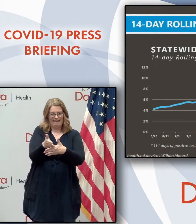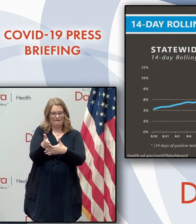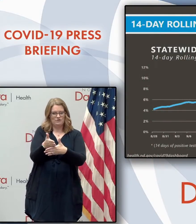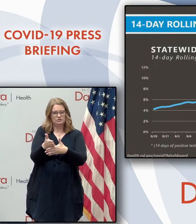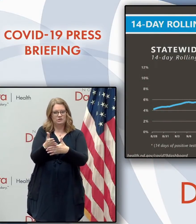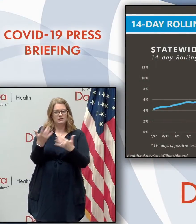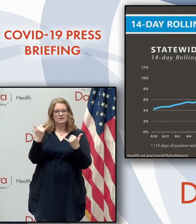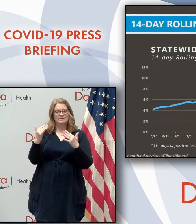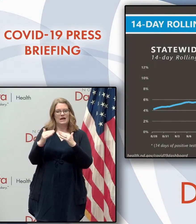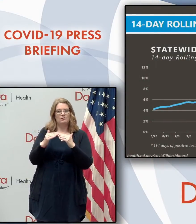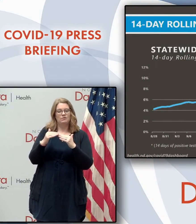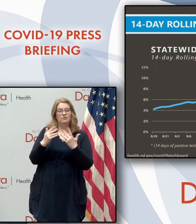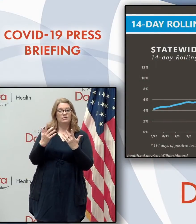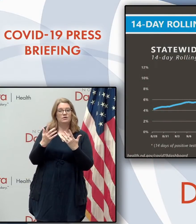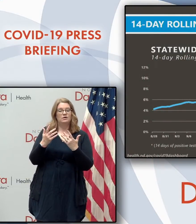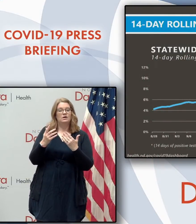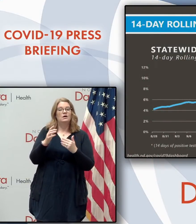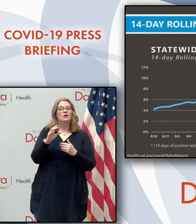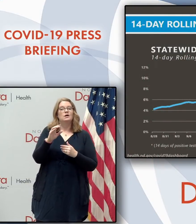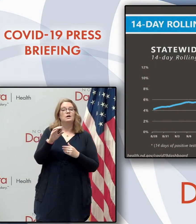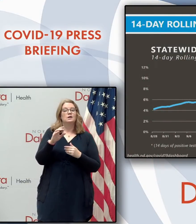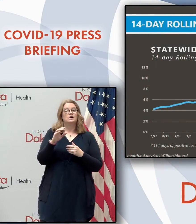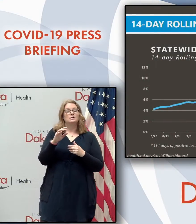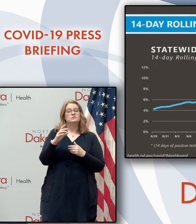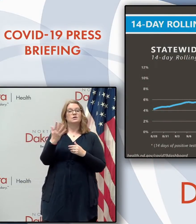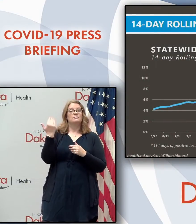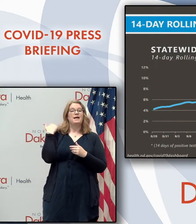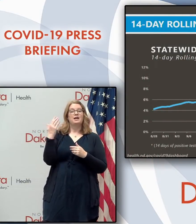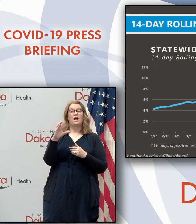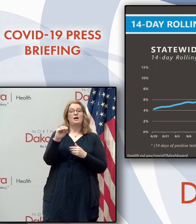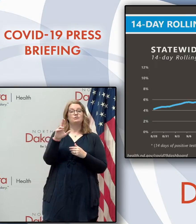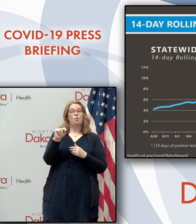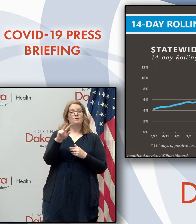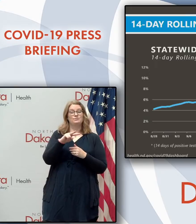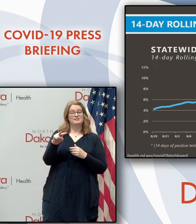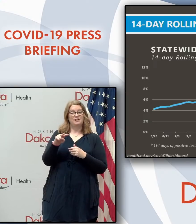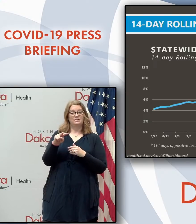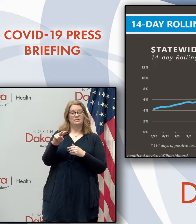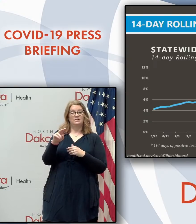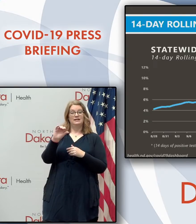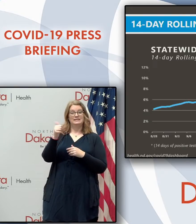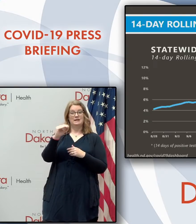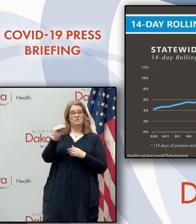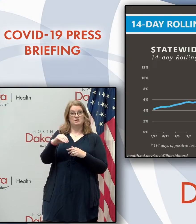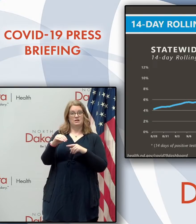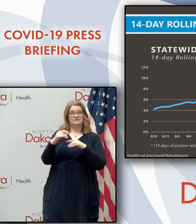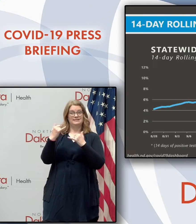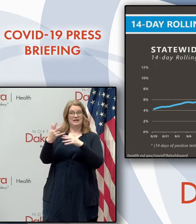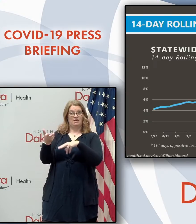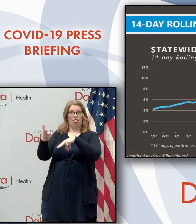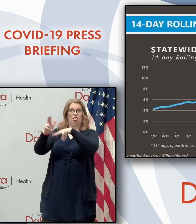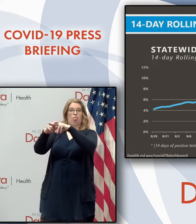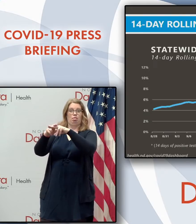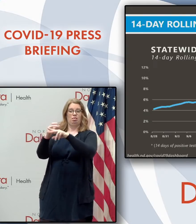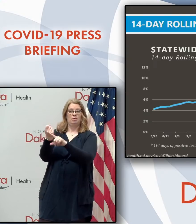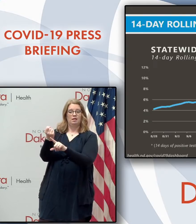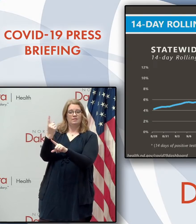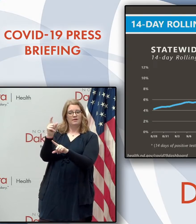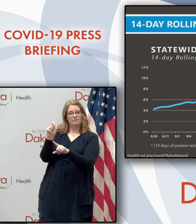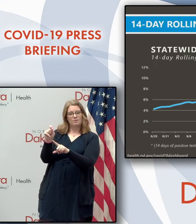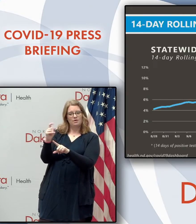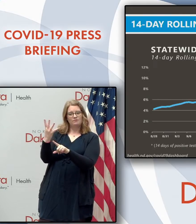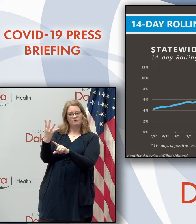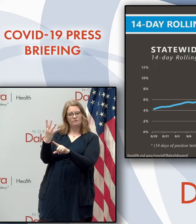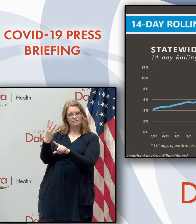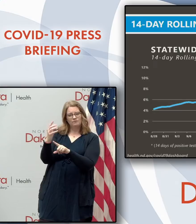10%. It did climb over 10% for the first time back on October 22nd. Today it's at 11.5%. That's the highest we've been